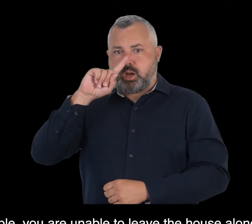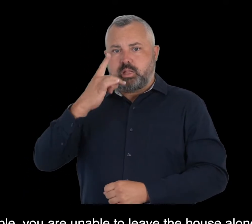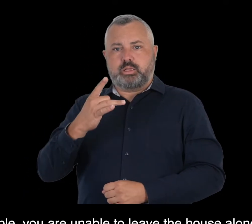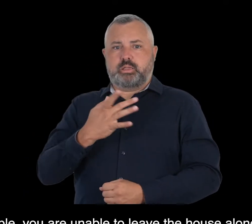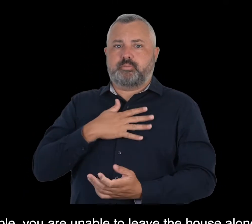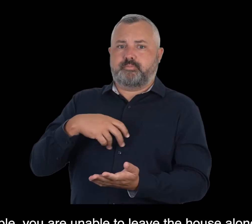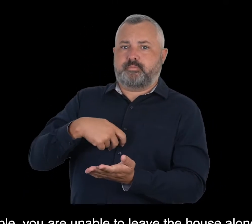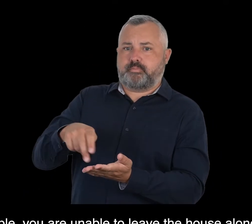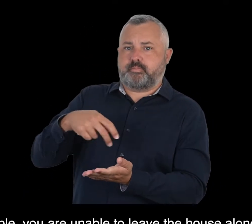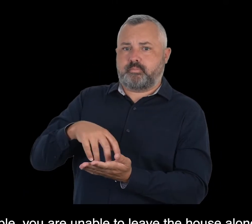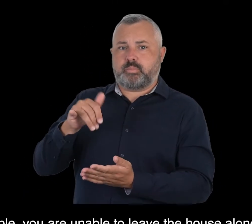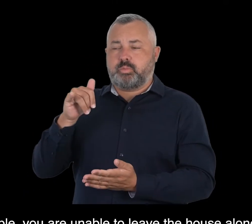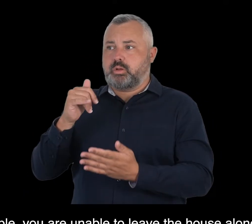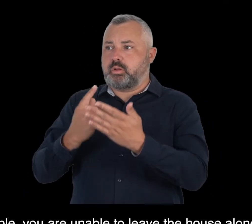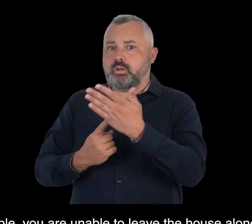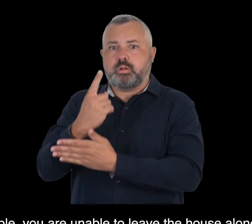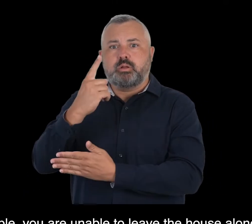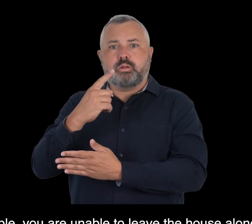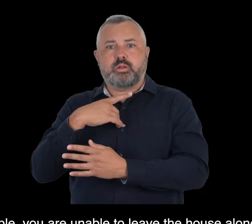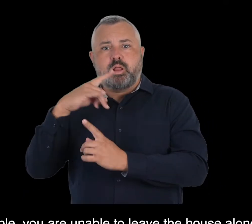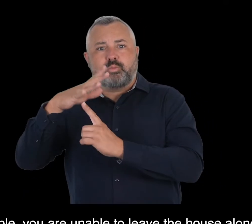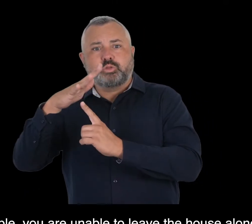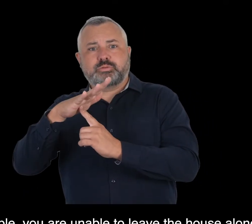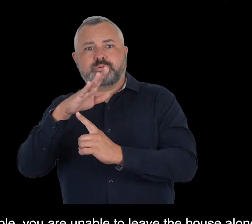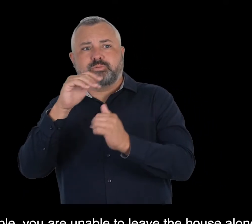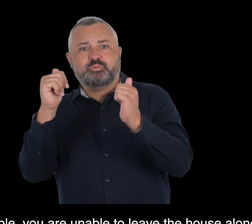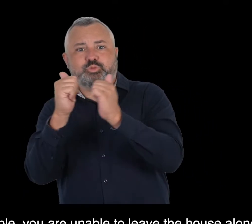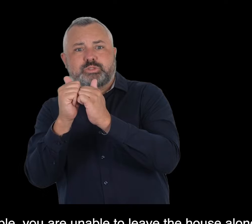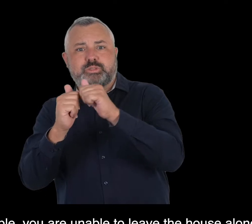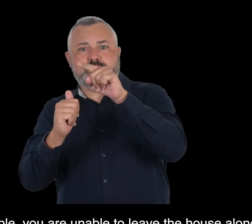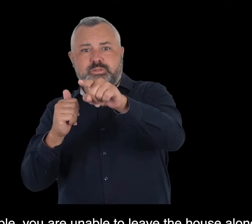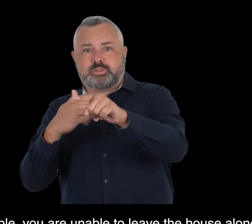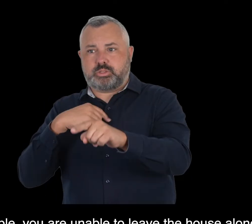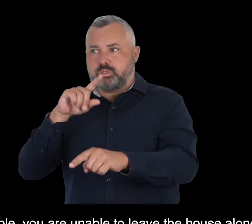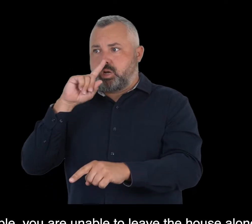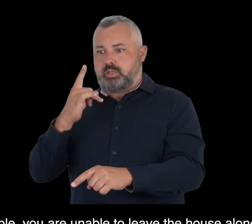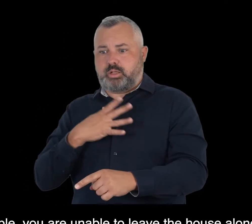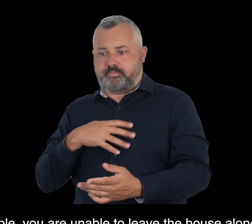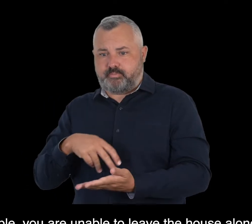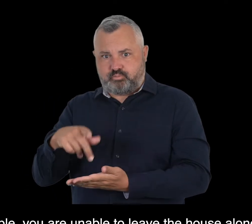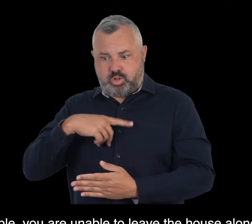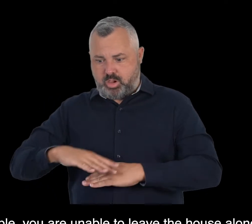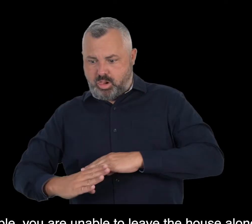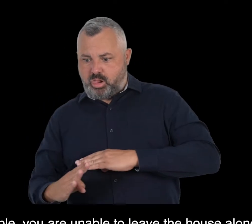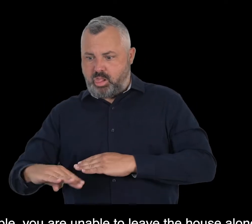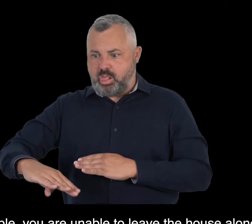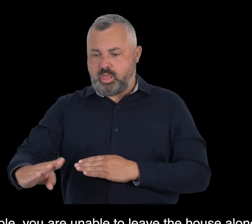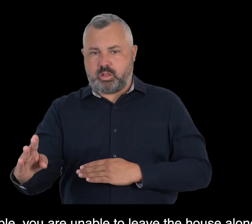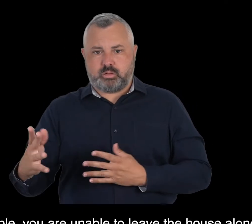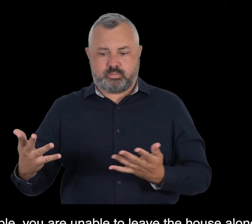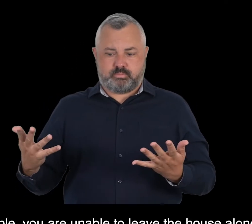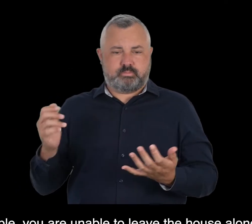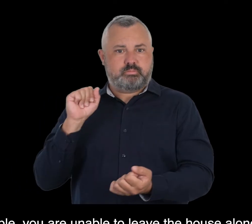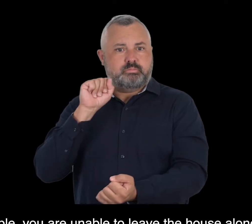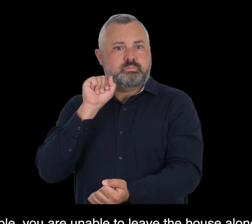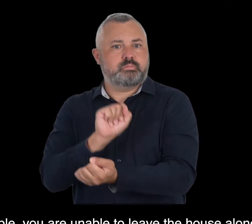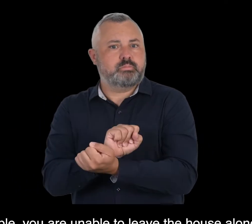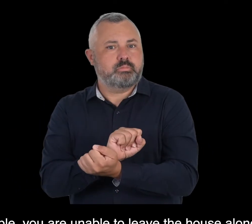The impact. What is the impact this has on you? For example, you are unable to leave